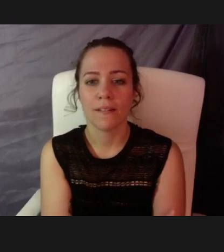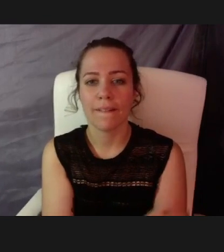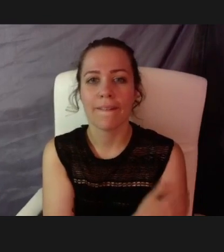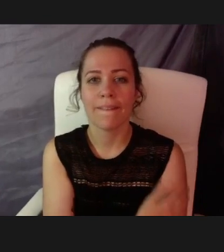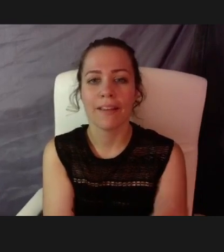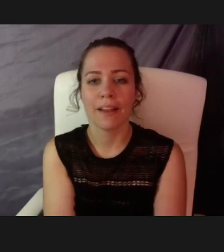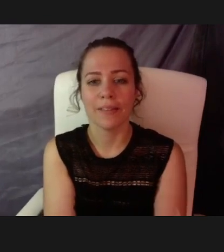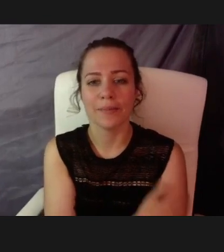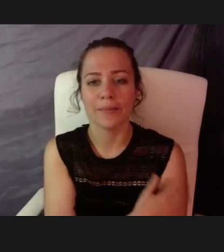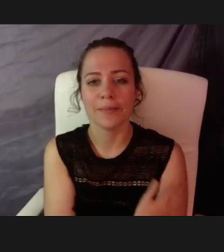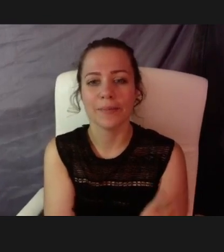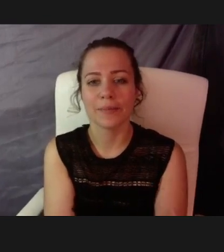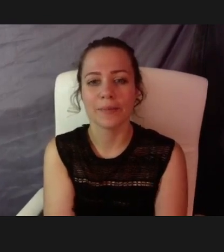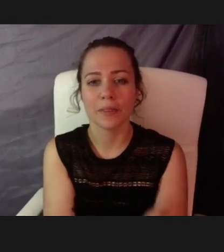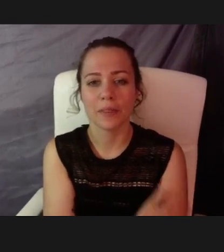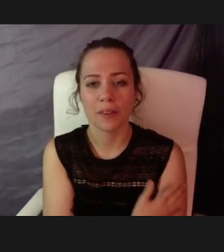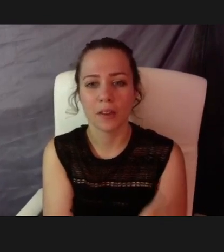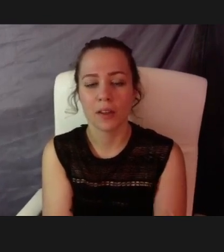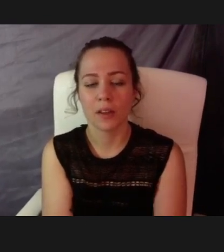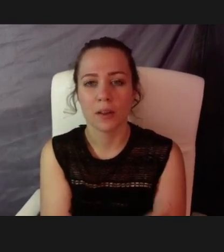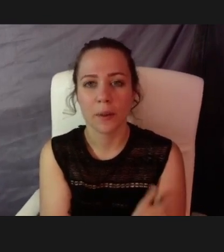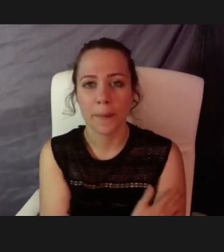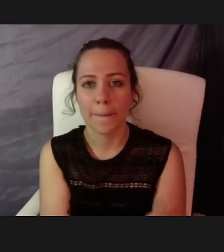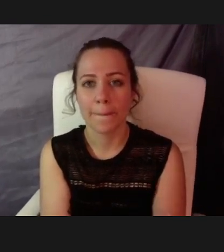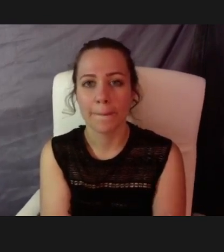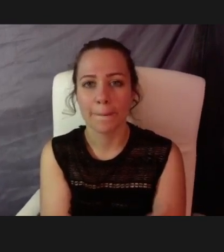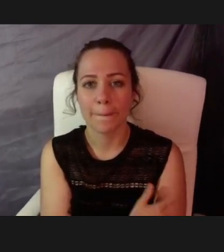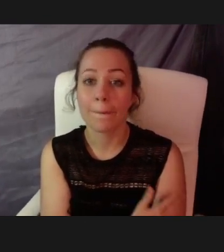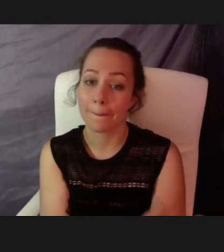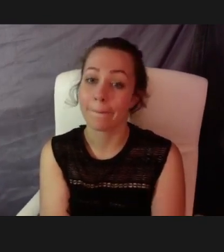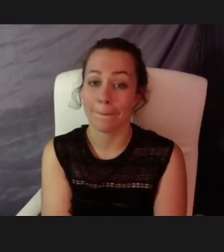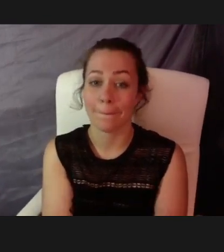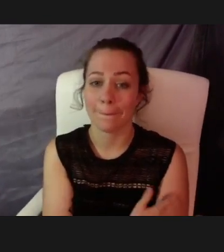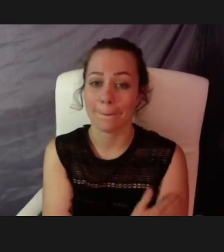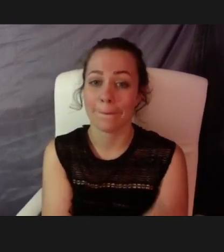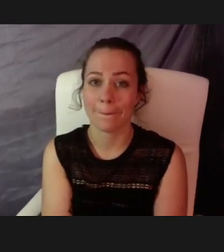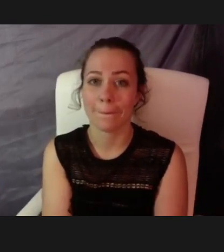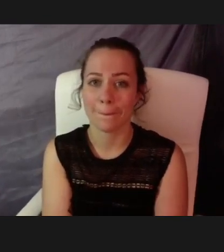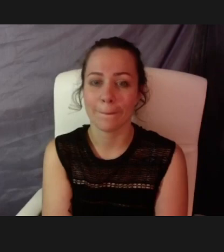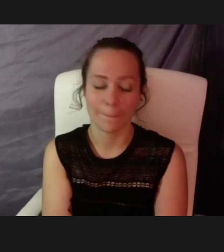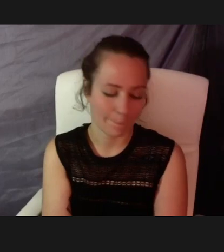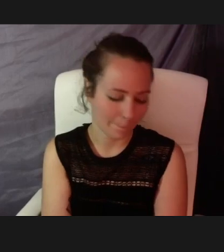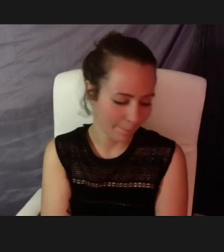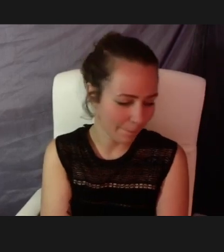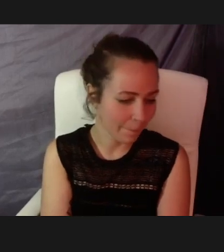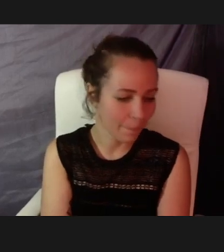idea. Yeah. Deaf adults, like as our consumer audience.